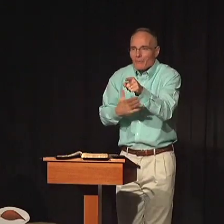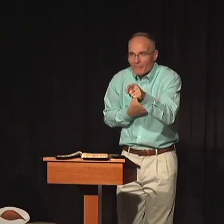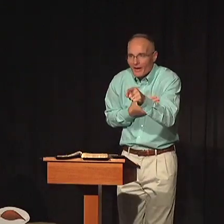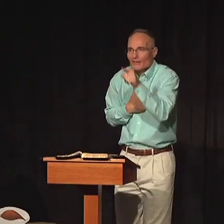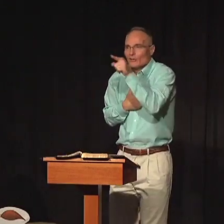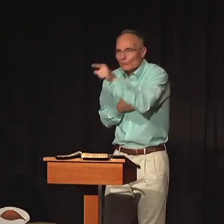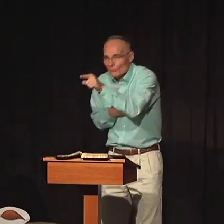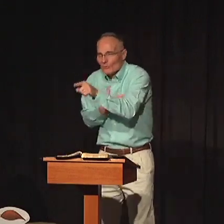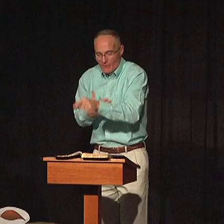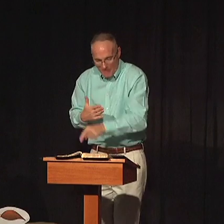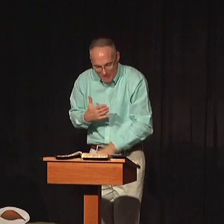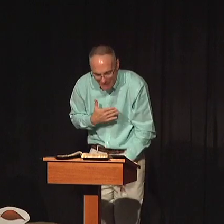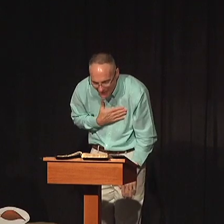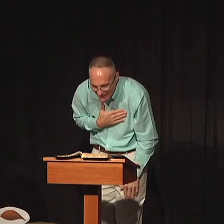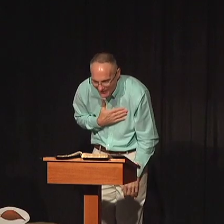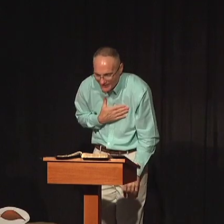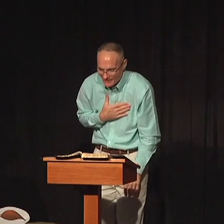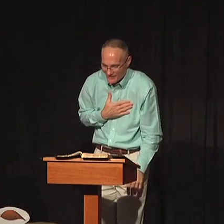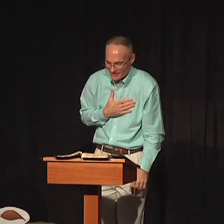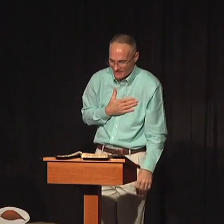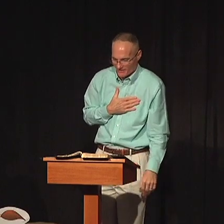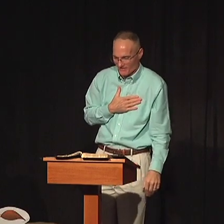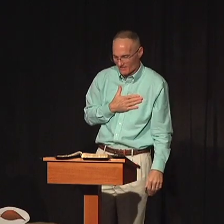mine, you are mine, you are mine.